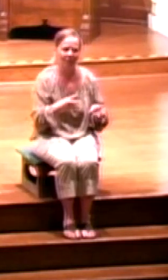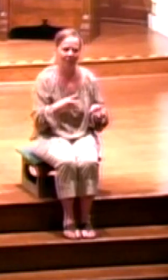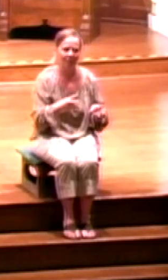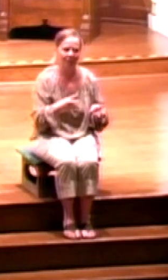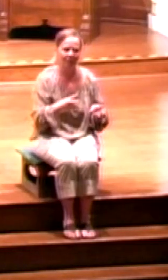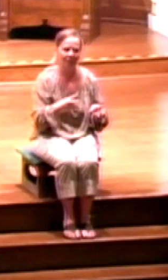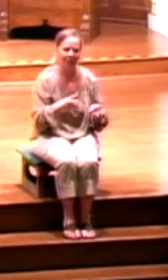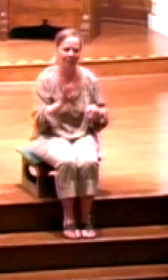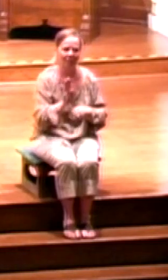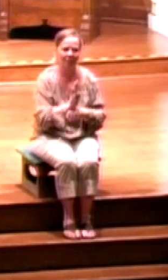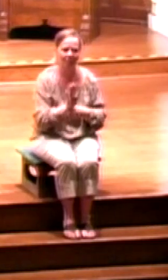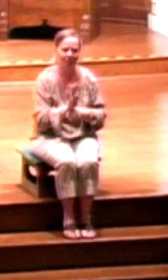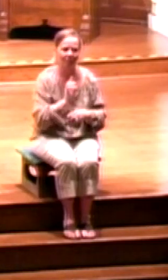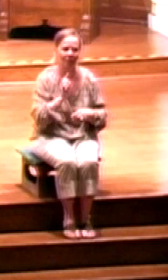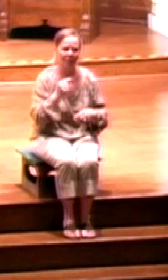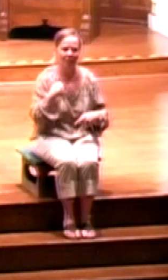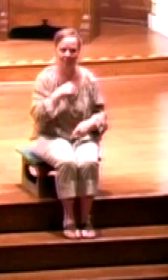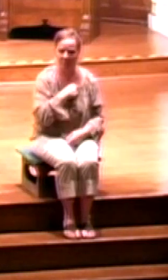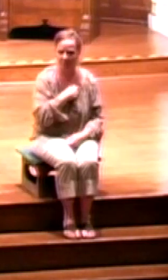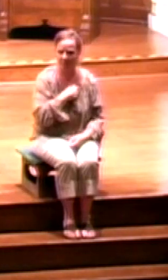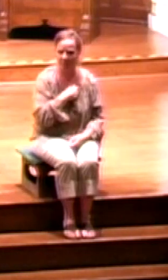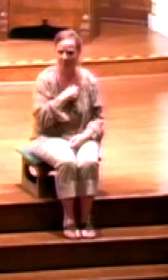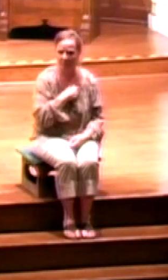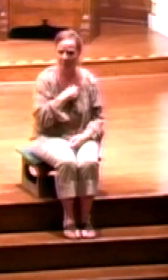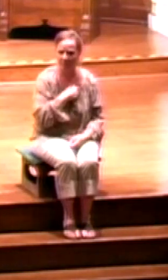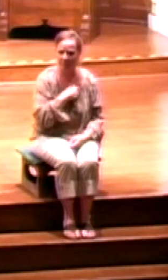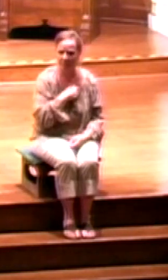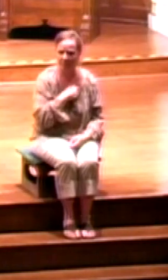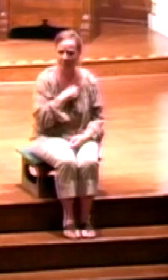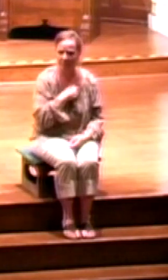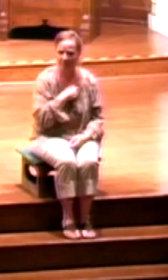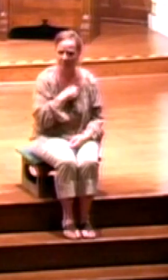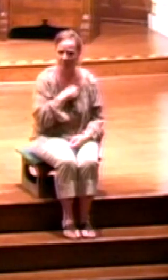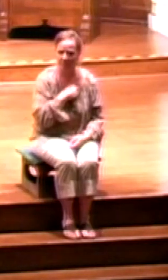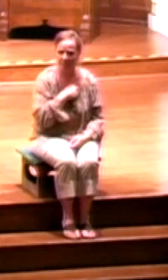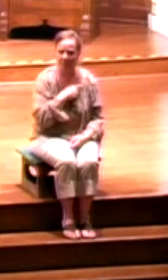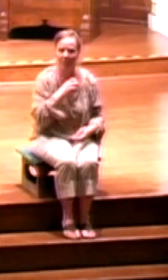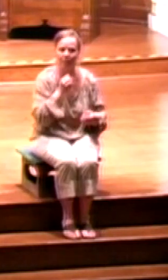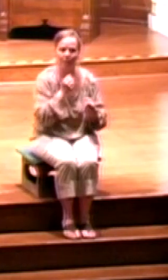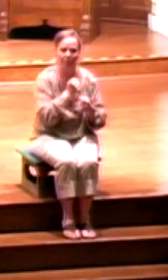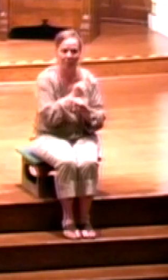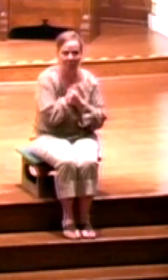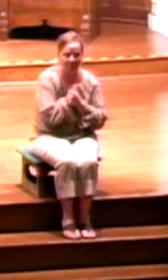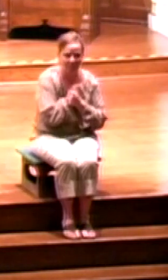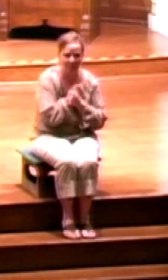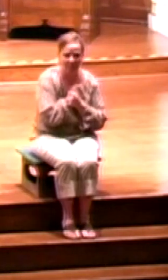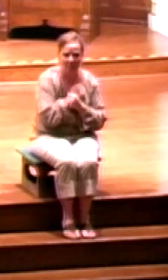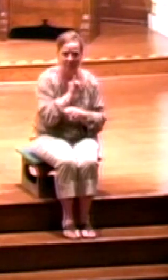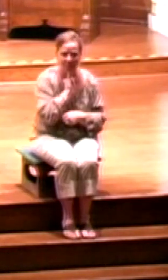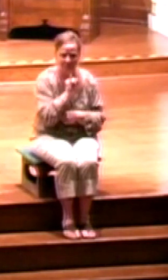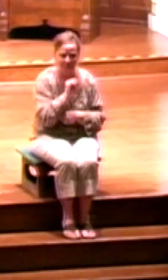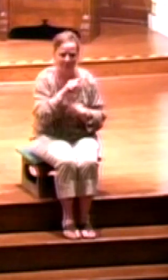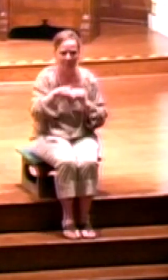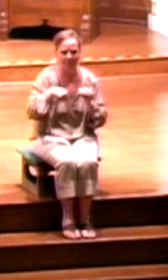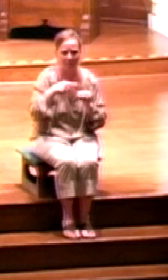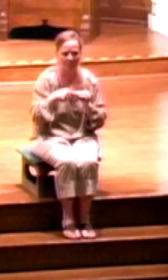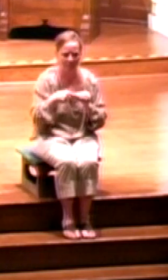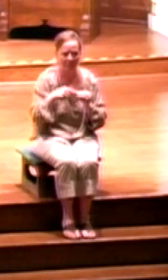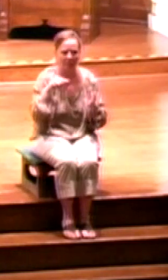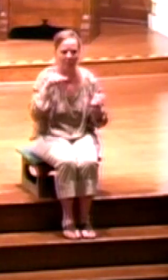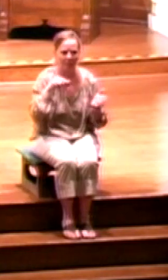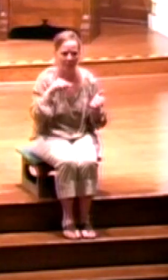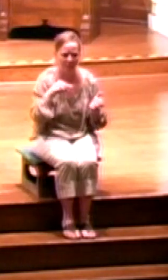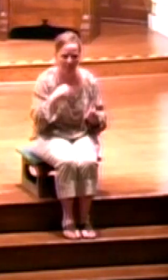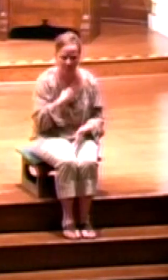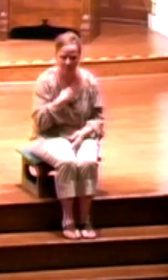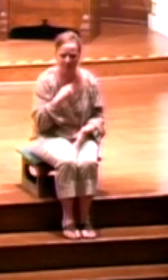utility that's attached to that kind of love. It's about me. isn't it? It's what love can do for me or what